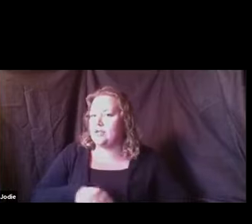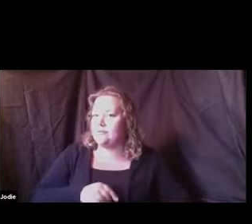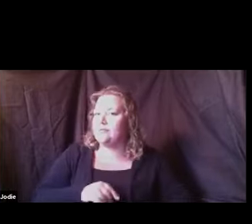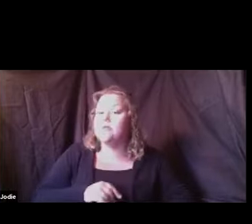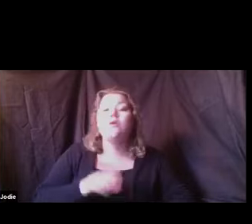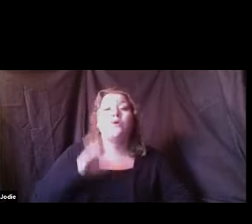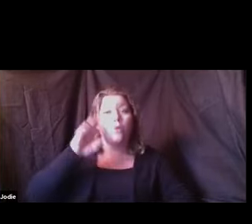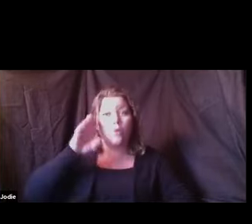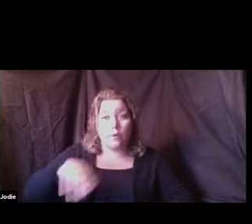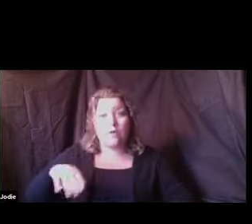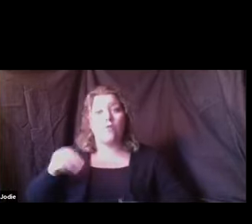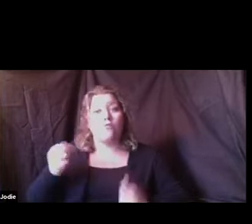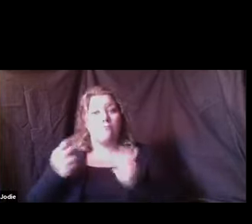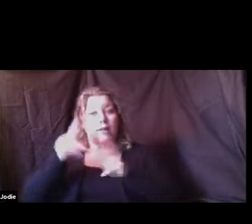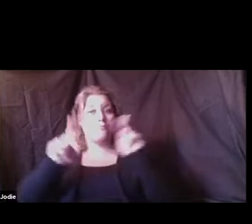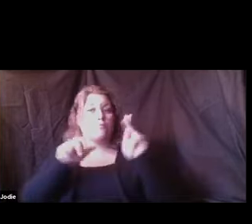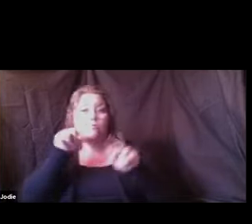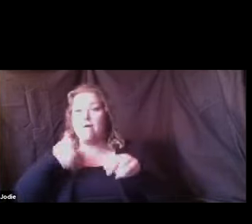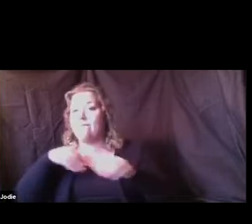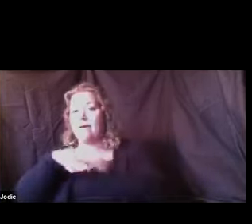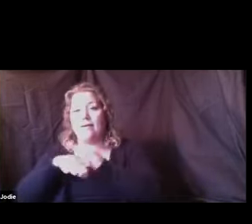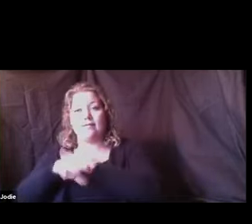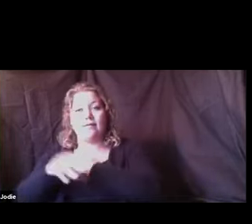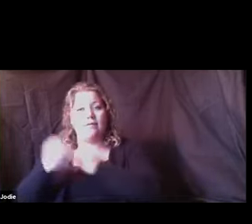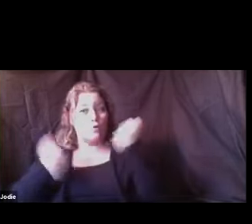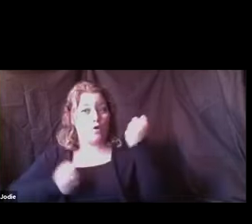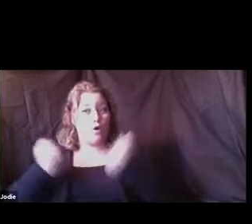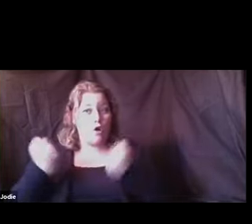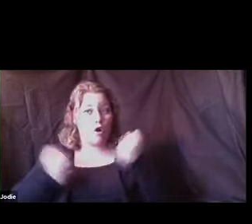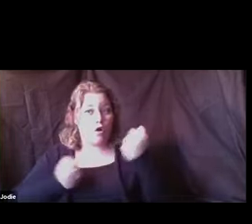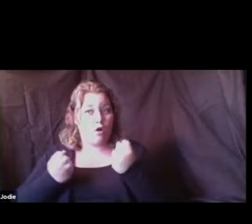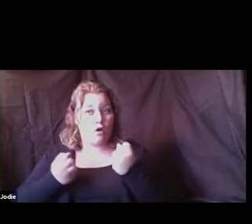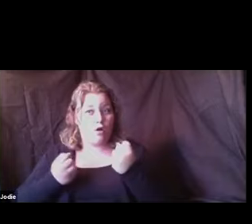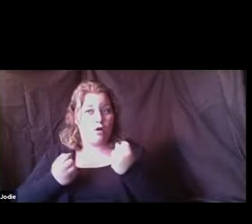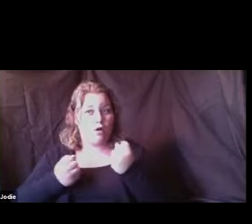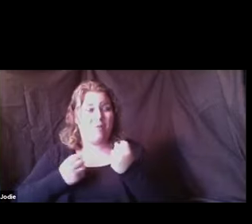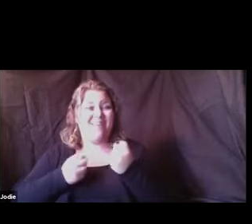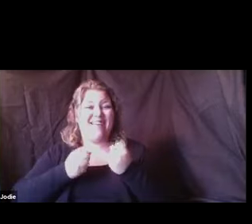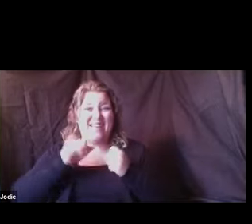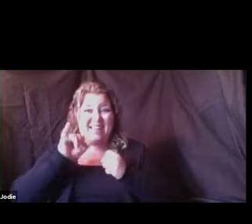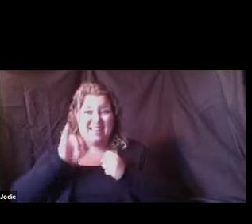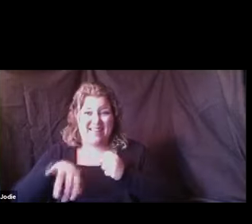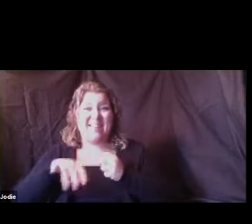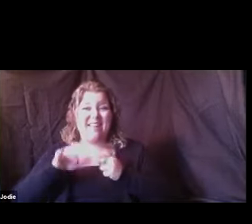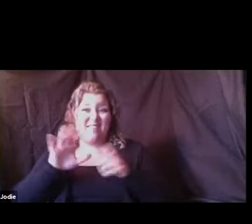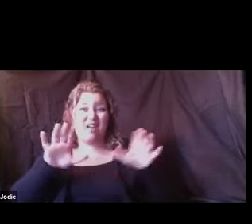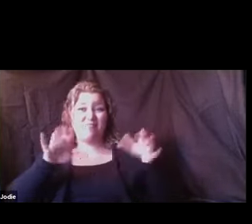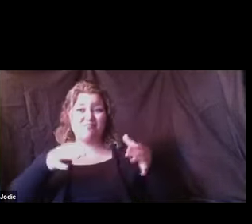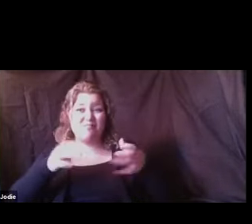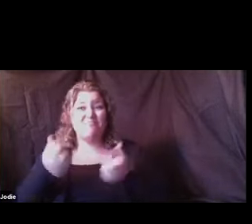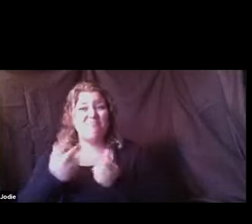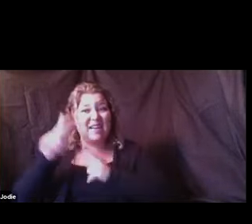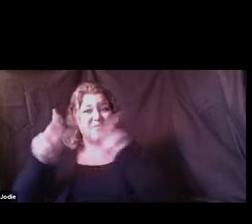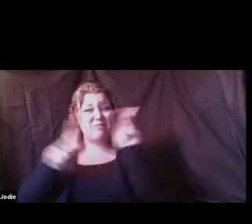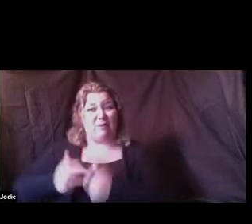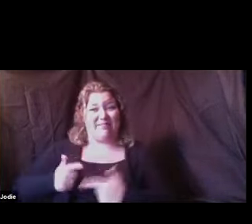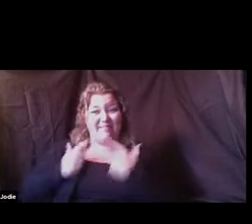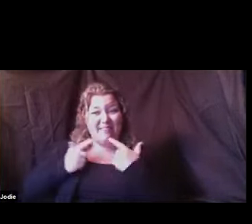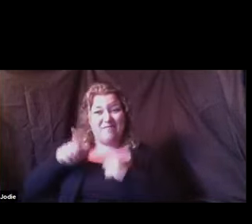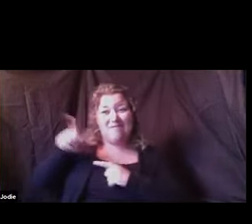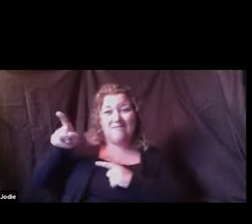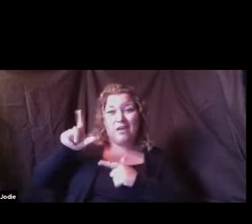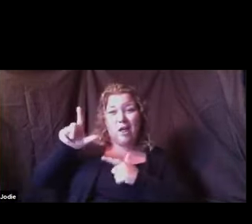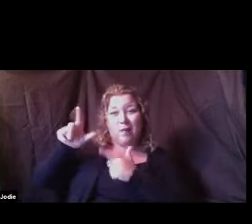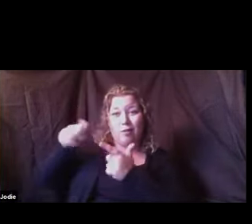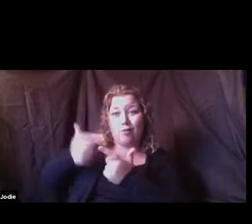access to a car, and the population base is in the city of La Crosse. So if we're